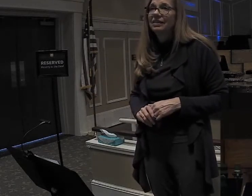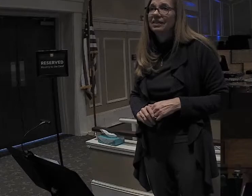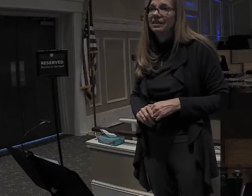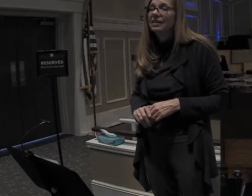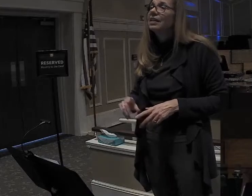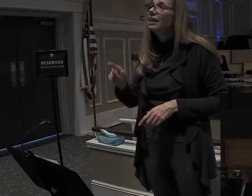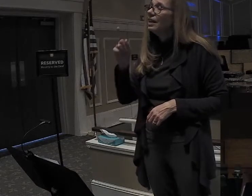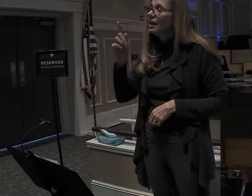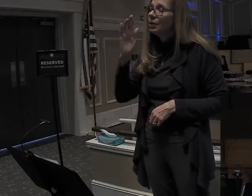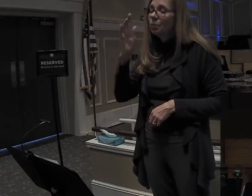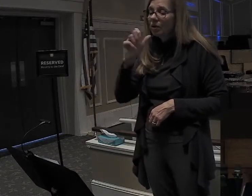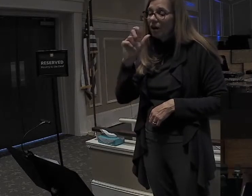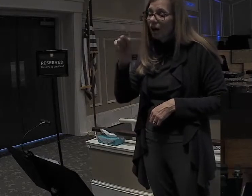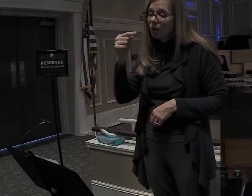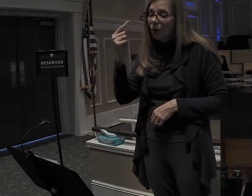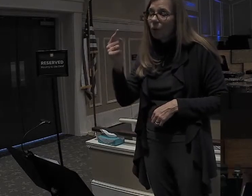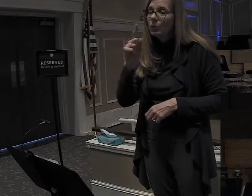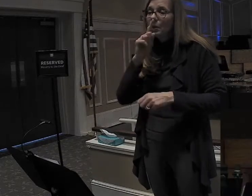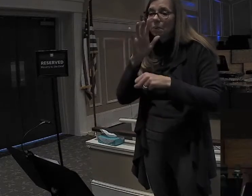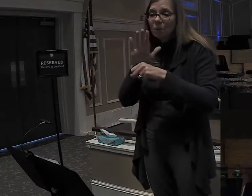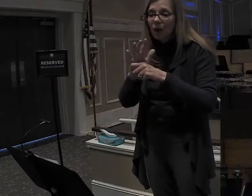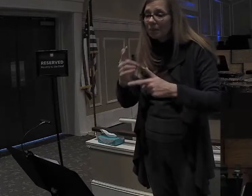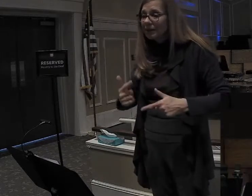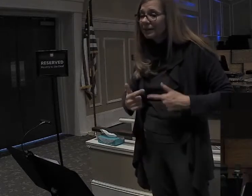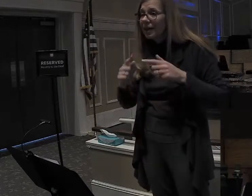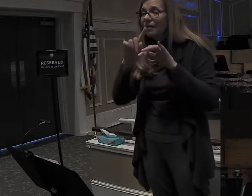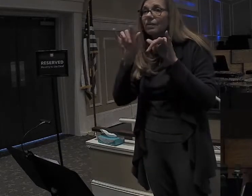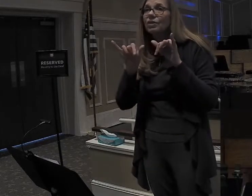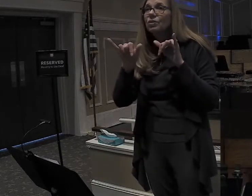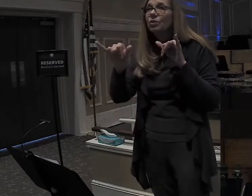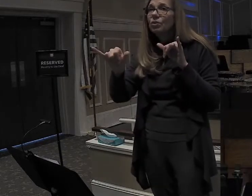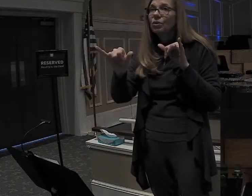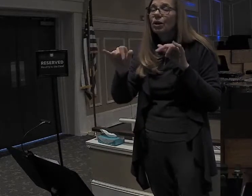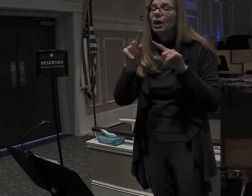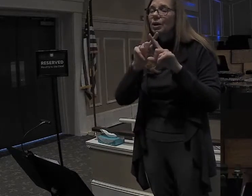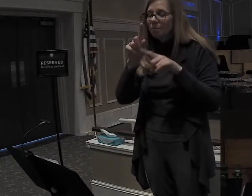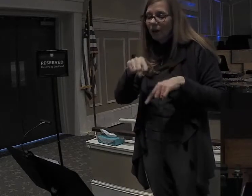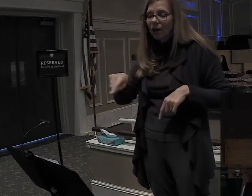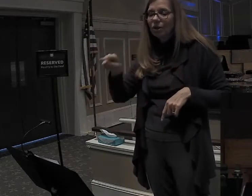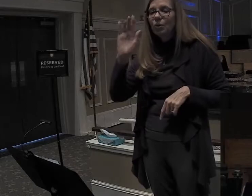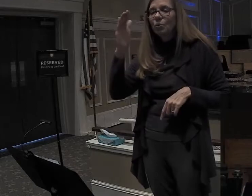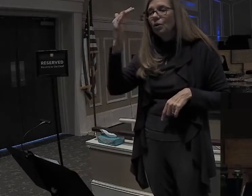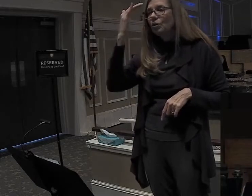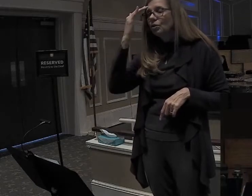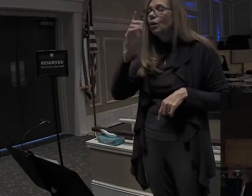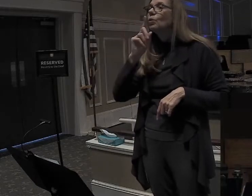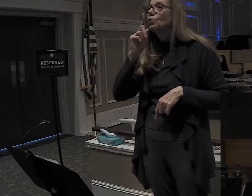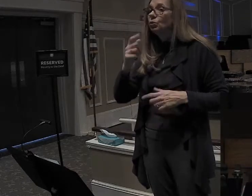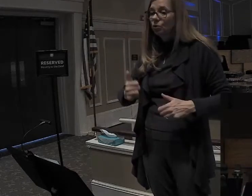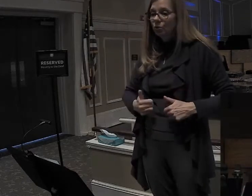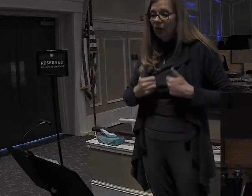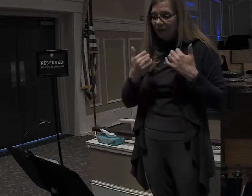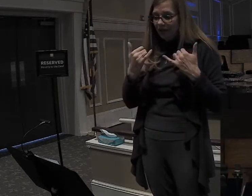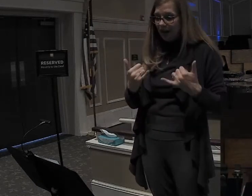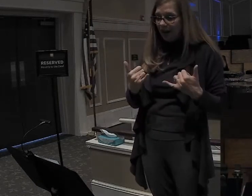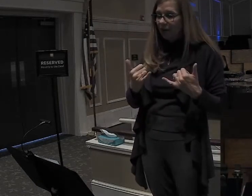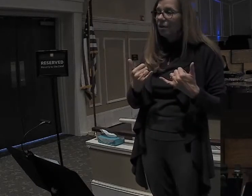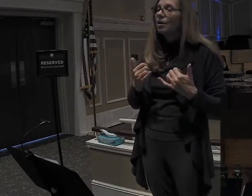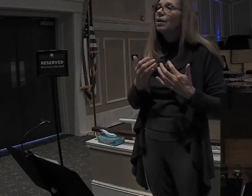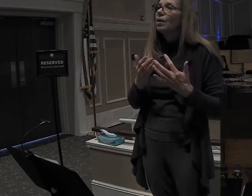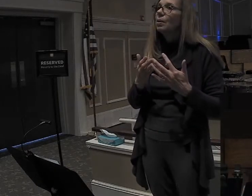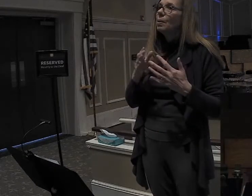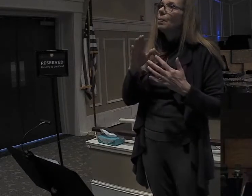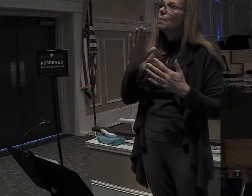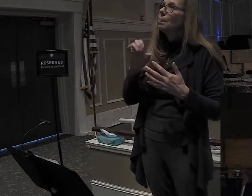And he will not only promise you life eternal, but you'll know true life today through faith in him.